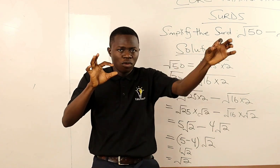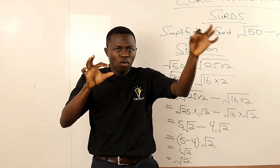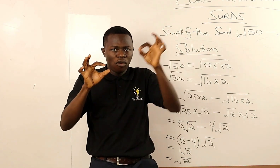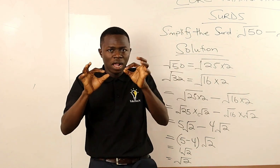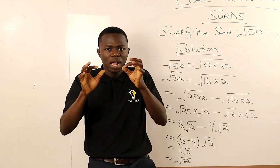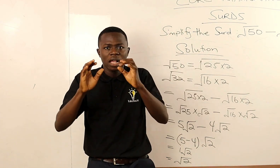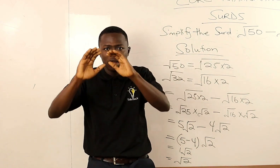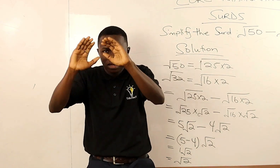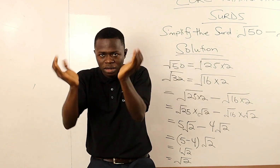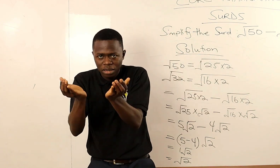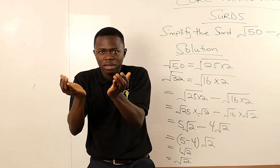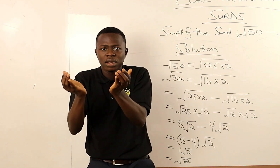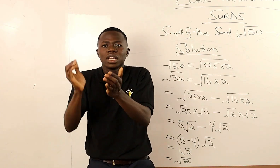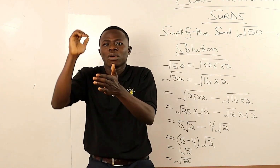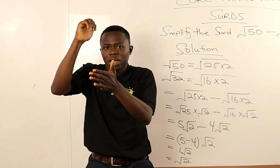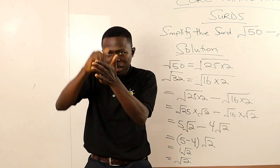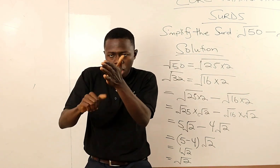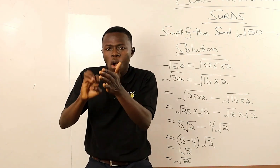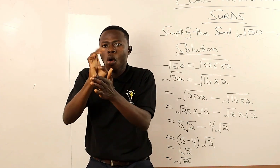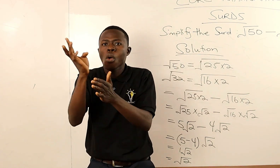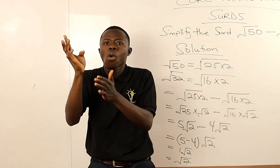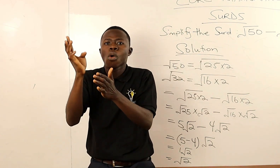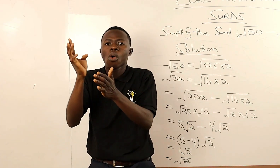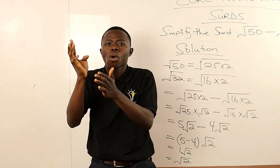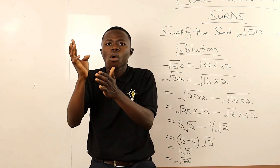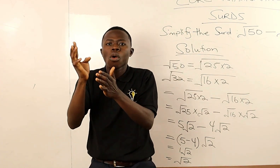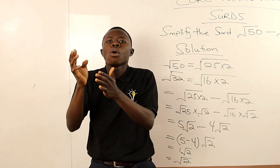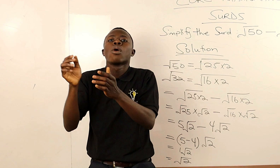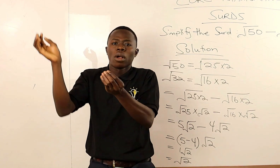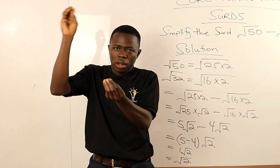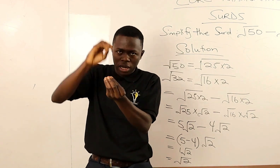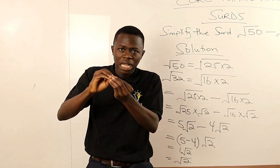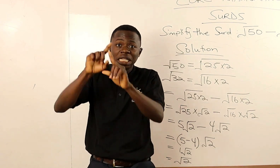would isolate them and either add or